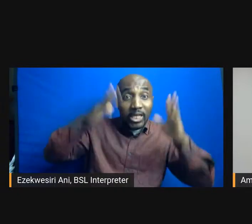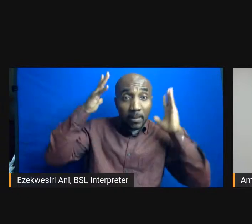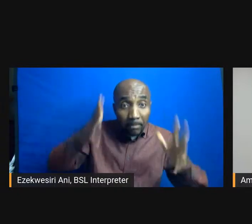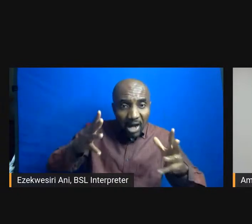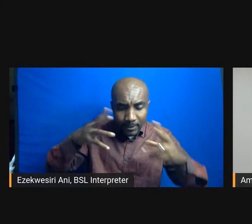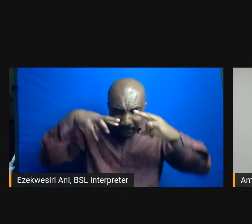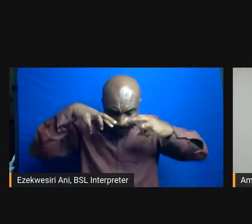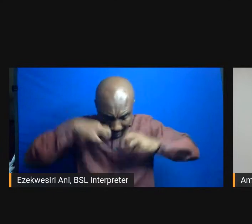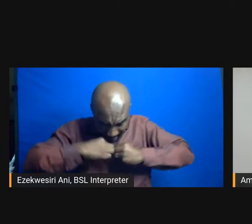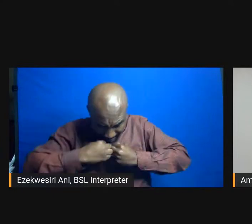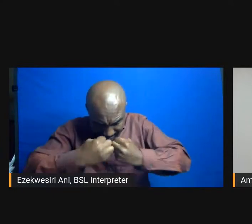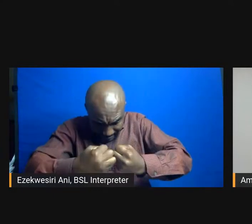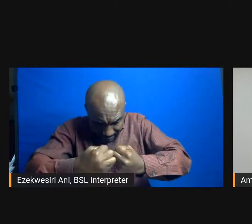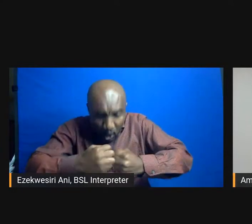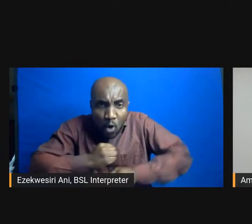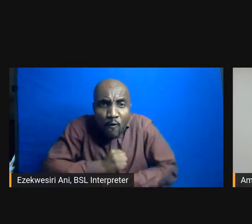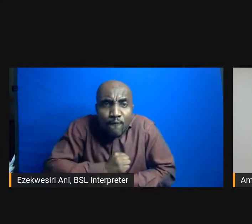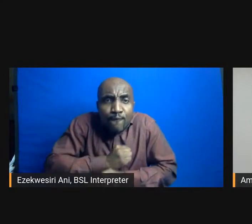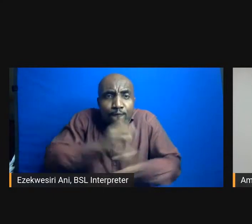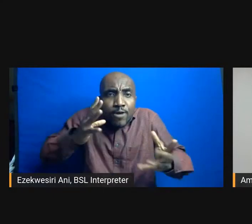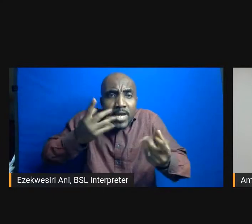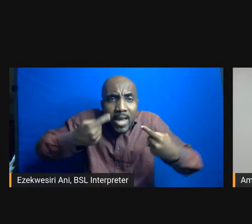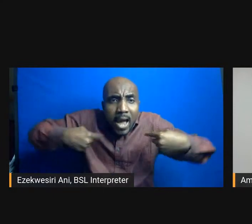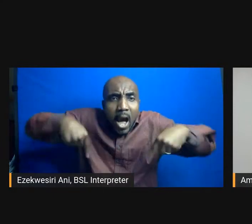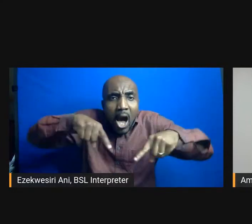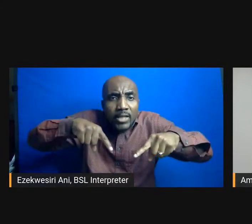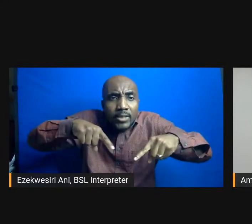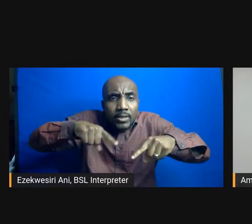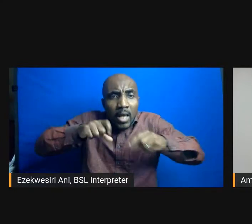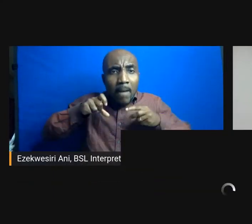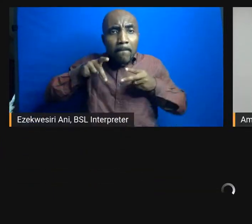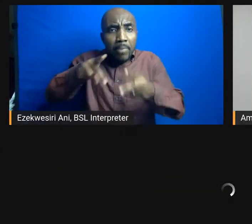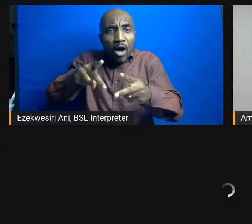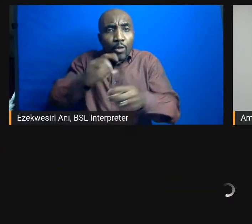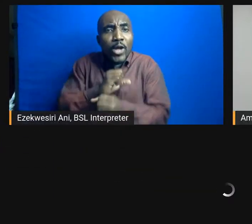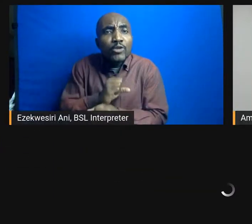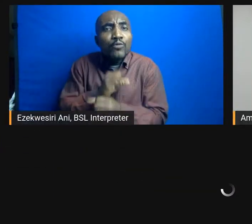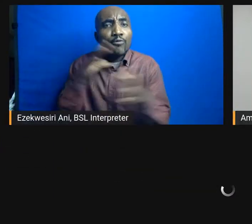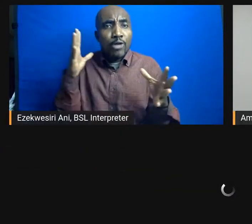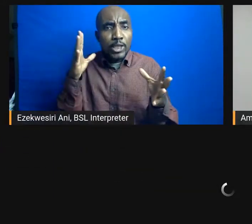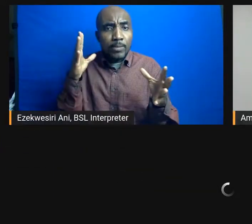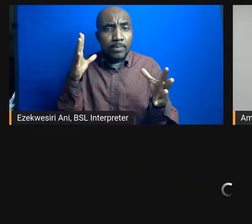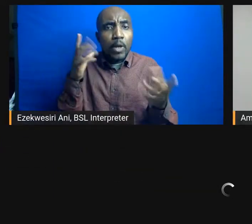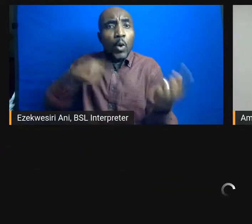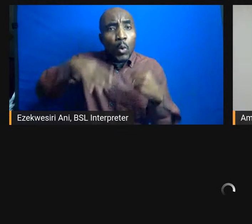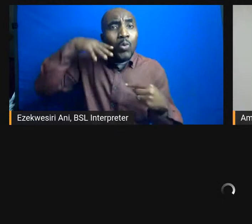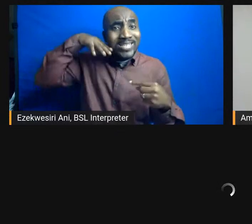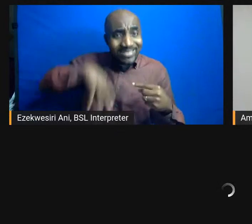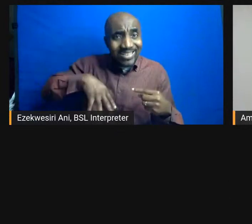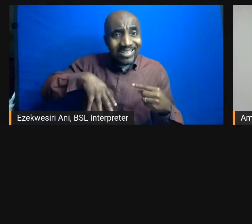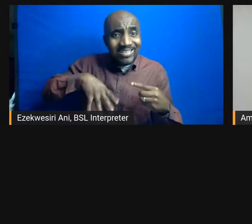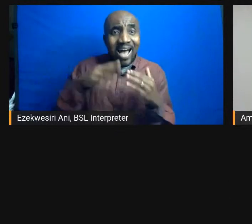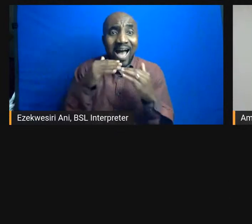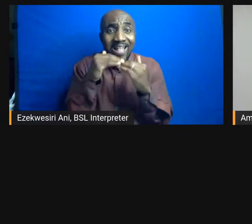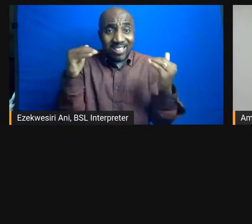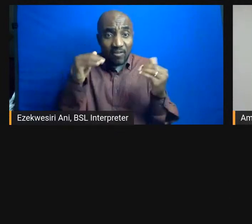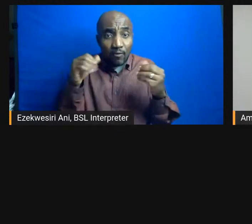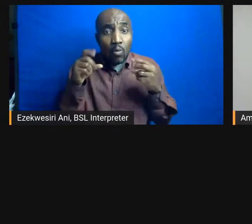this captivity and forge pathways to freedom. We need a level playing